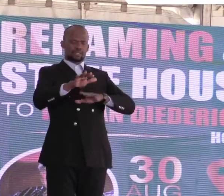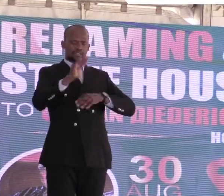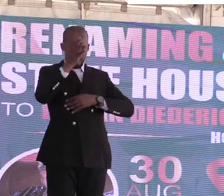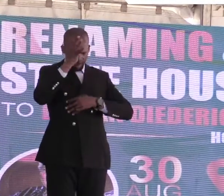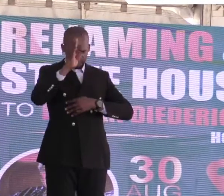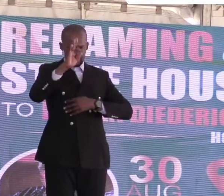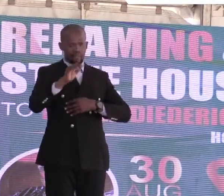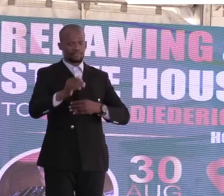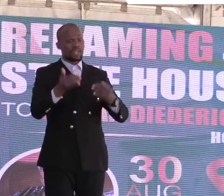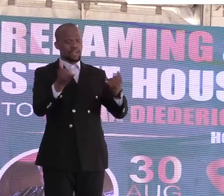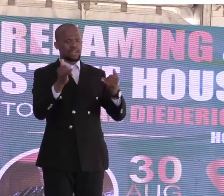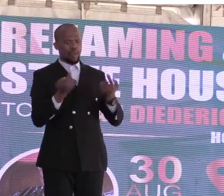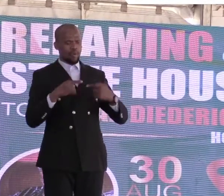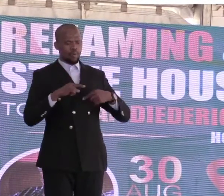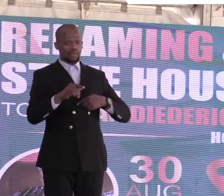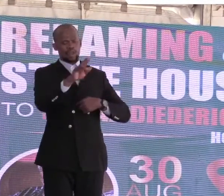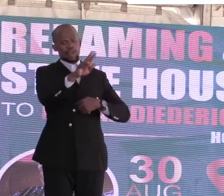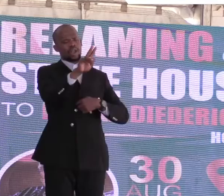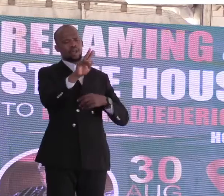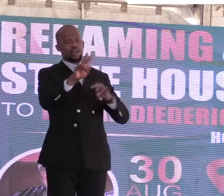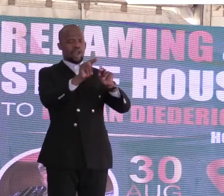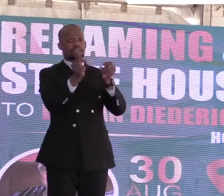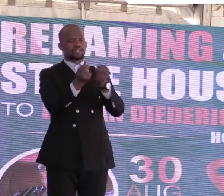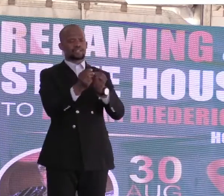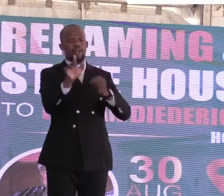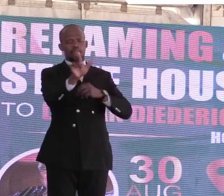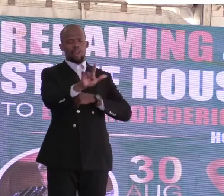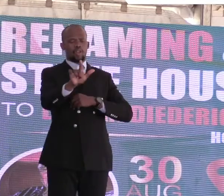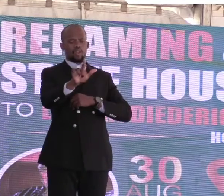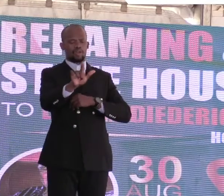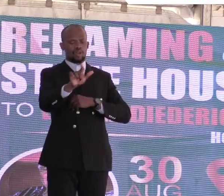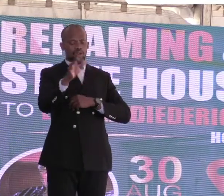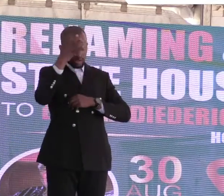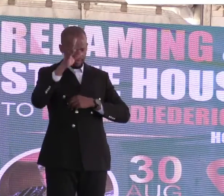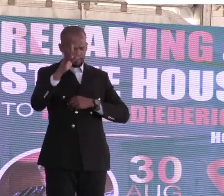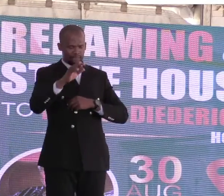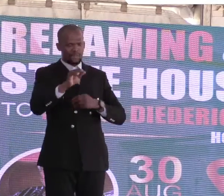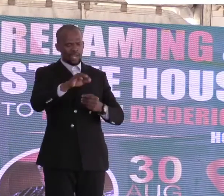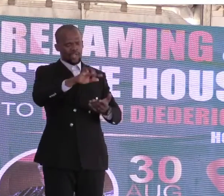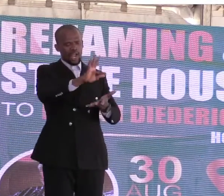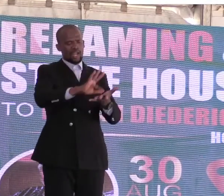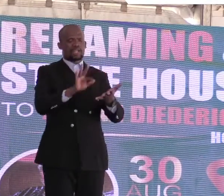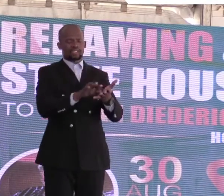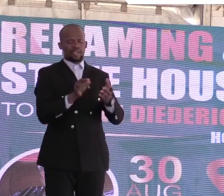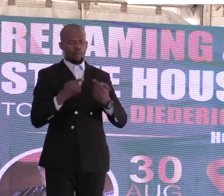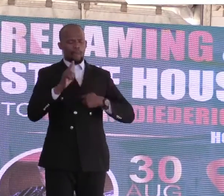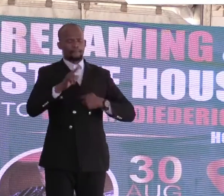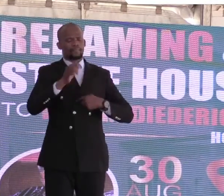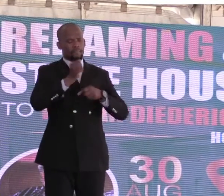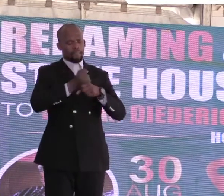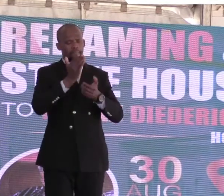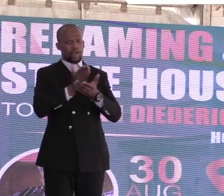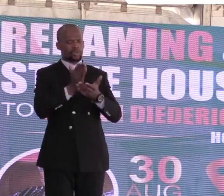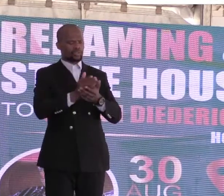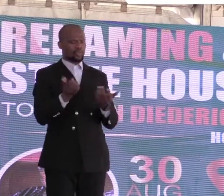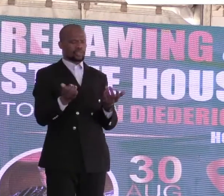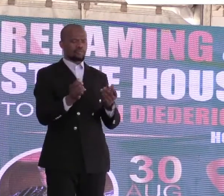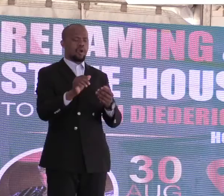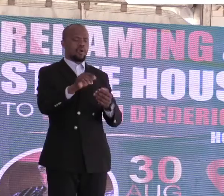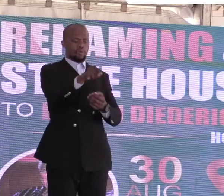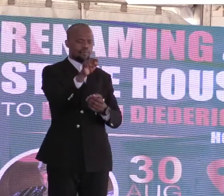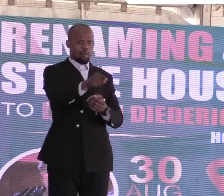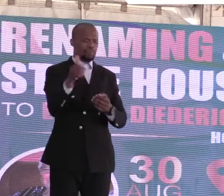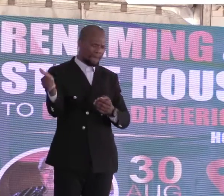closer to the national local government election, and we must ensure that more women are appointed as councillors and